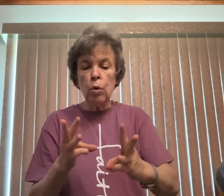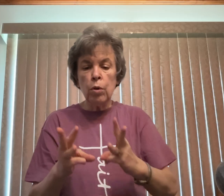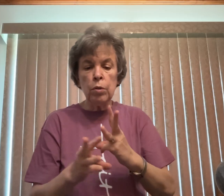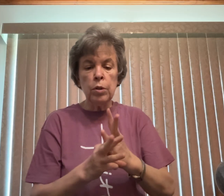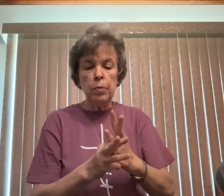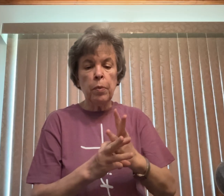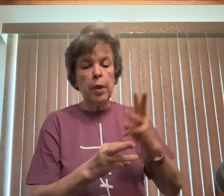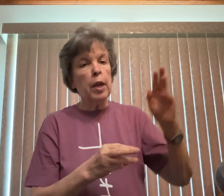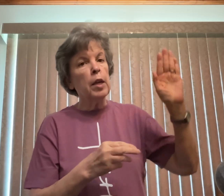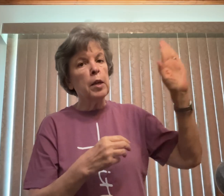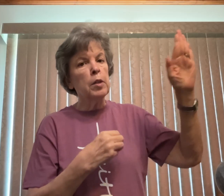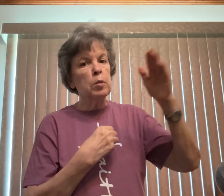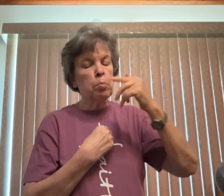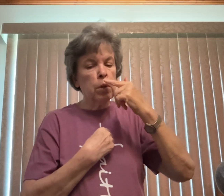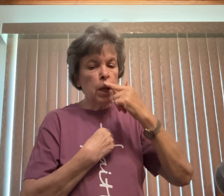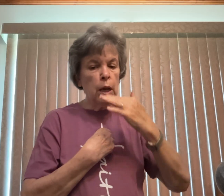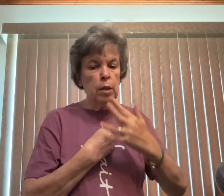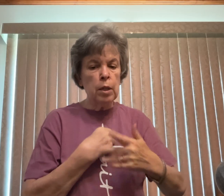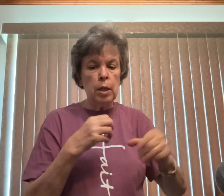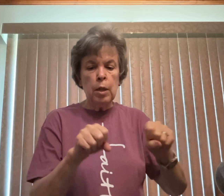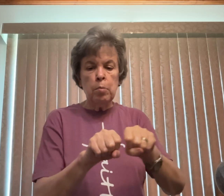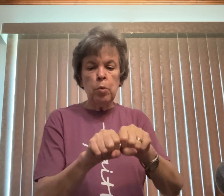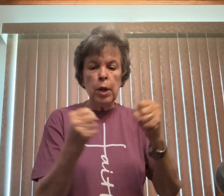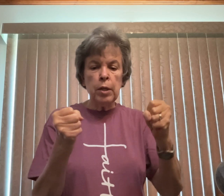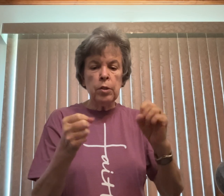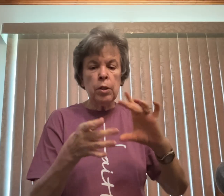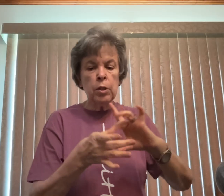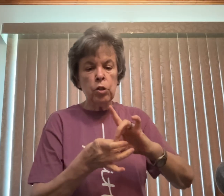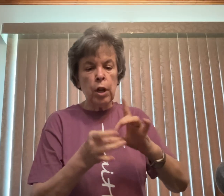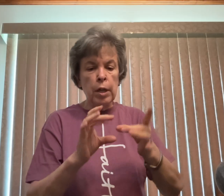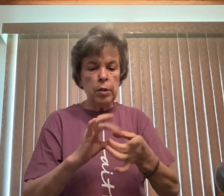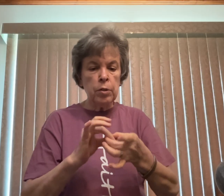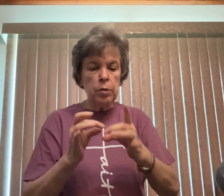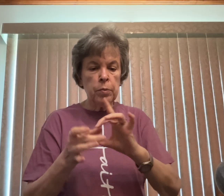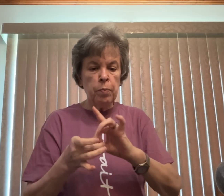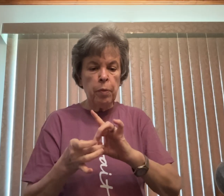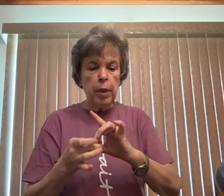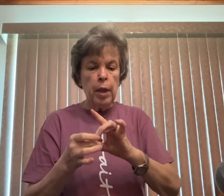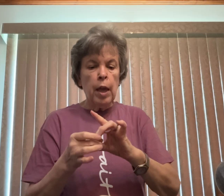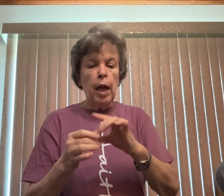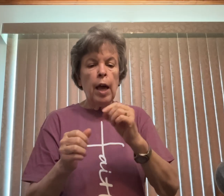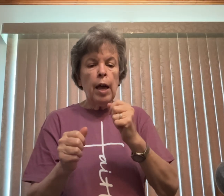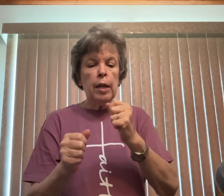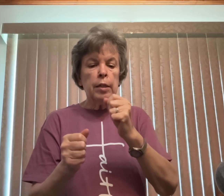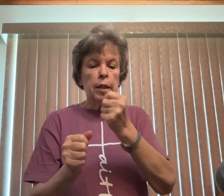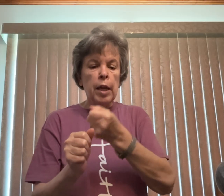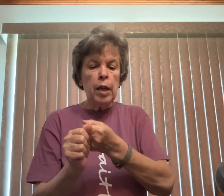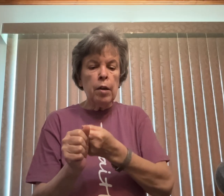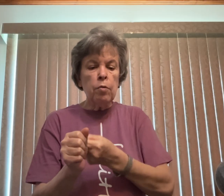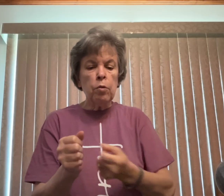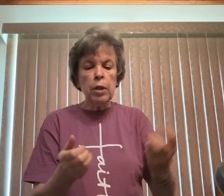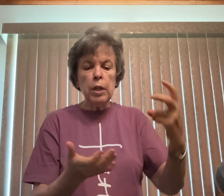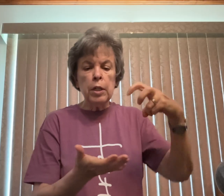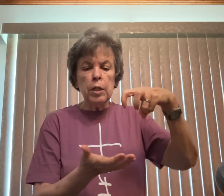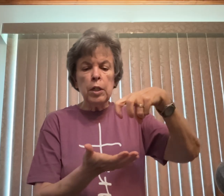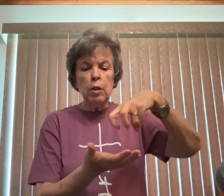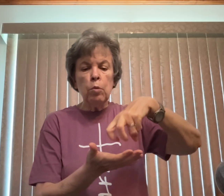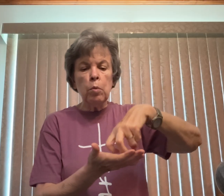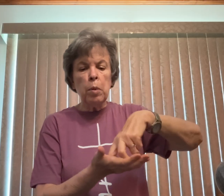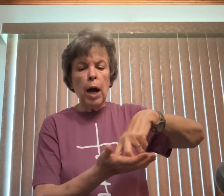world. His blood breaks the chains, and every knee will